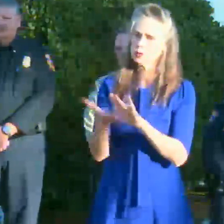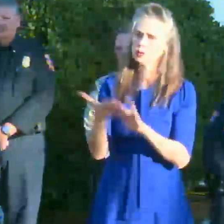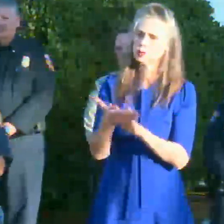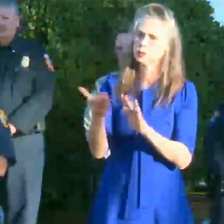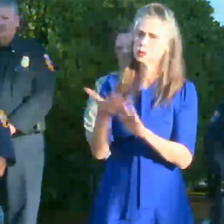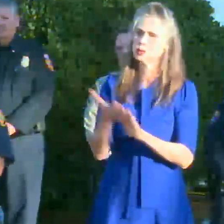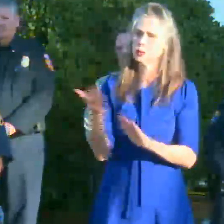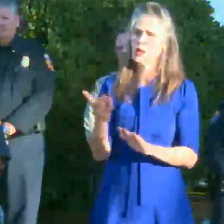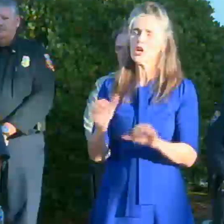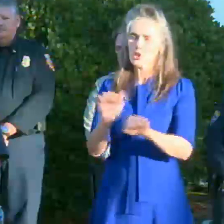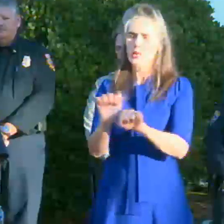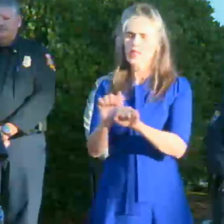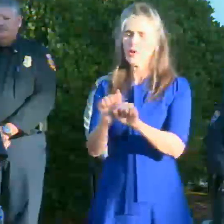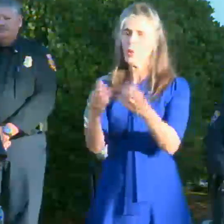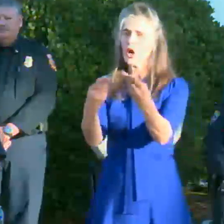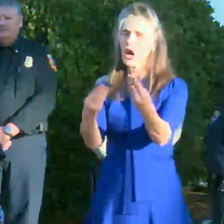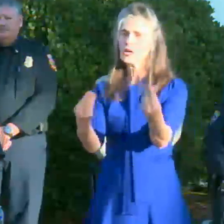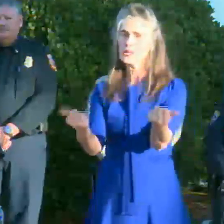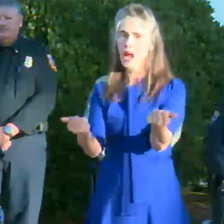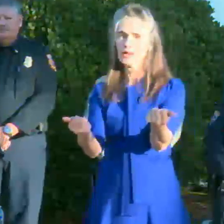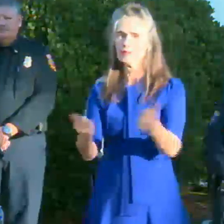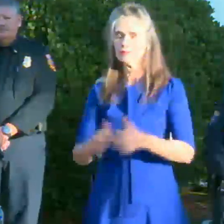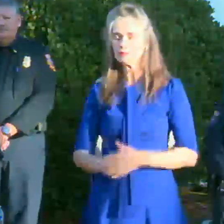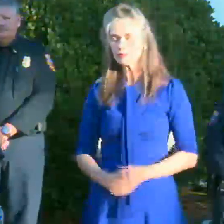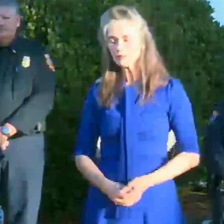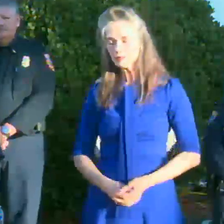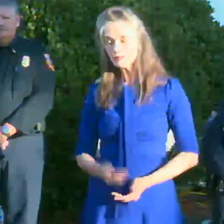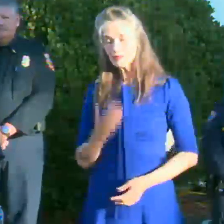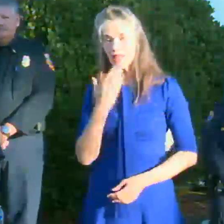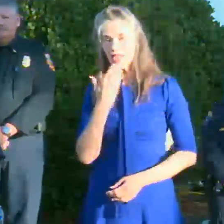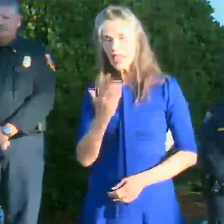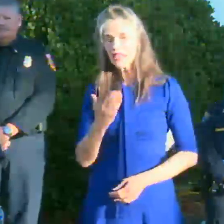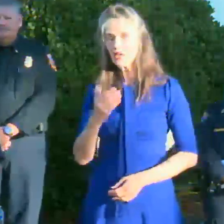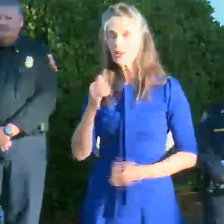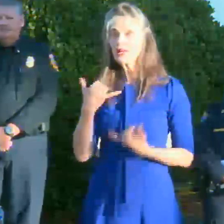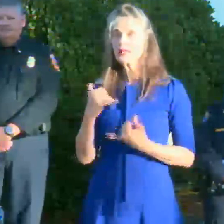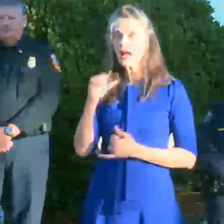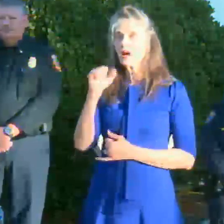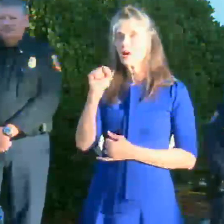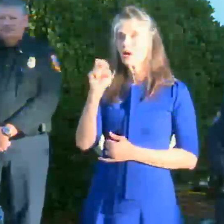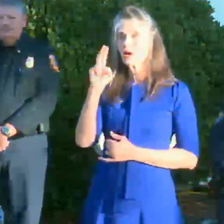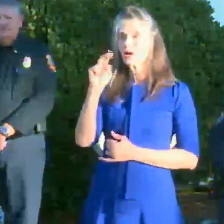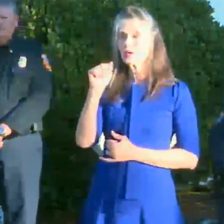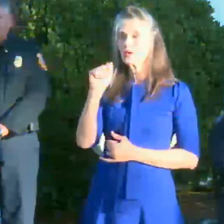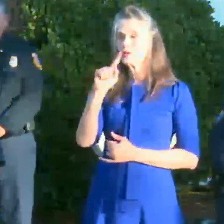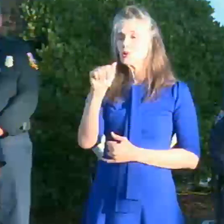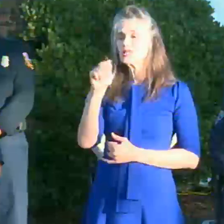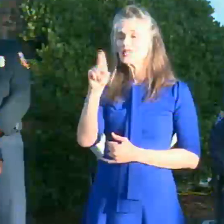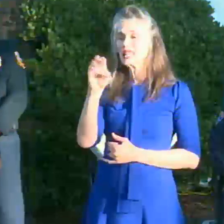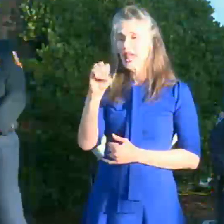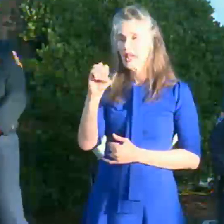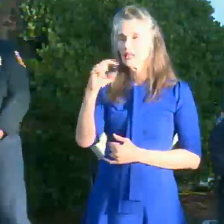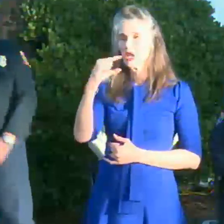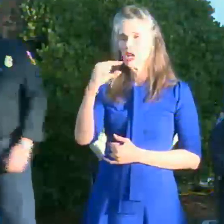Thank you, Tom. I'd like to introduce Suzanne Grimm with the Santa Barbara County Behavior and